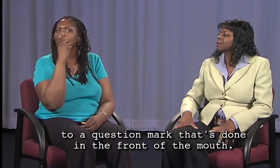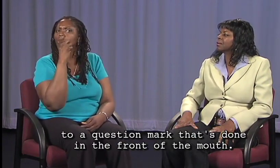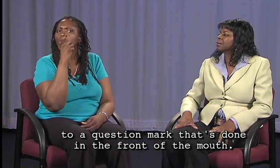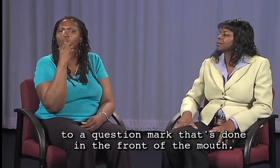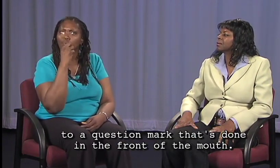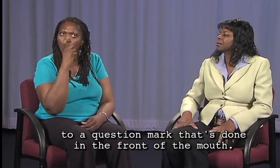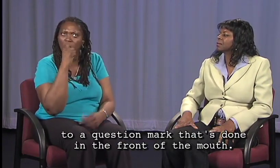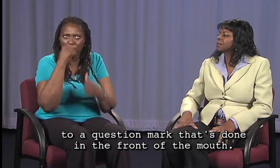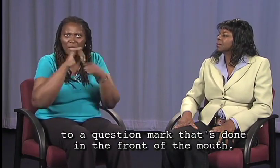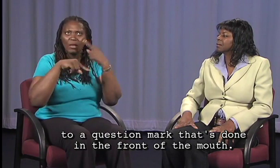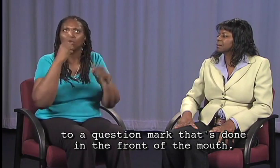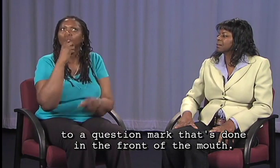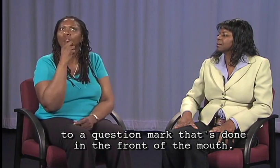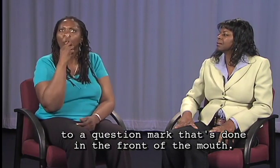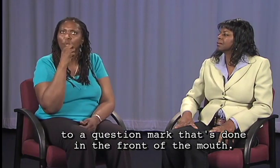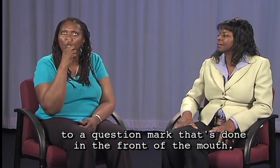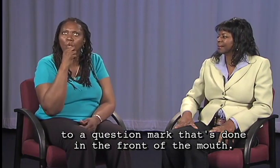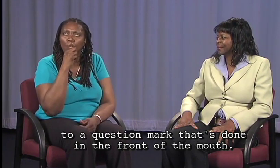question mark that's done in the front of the mouth.